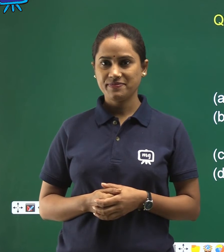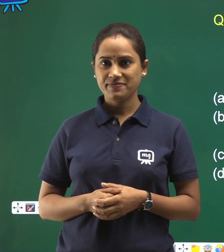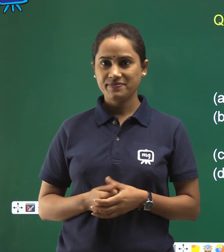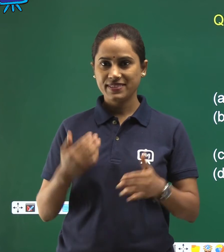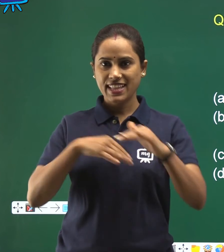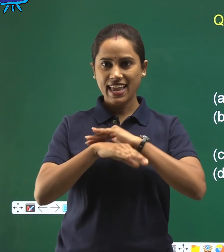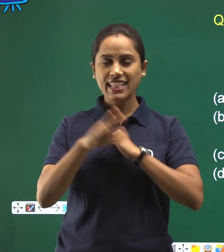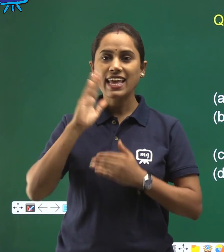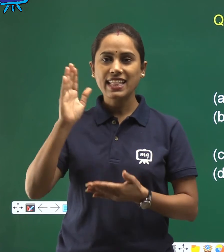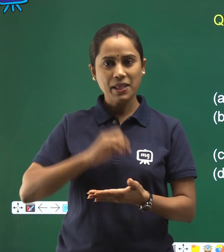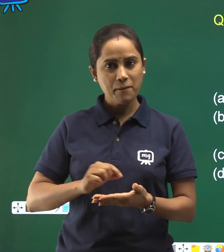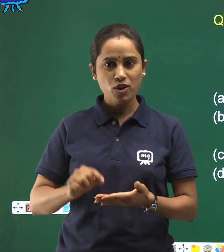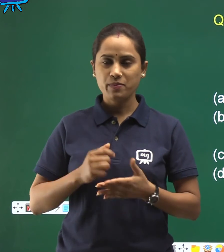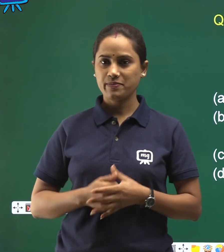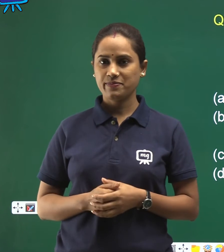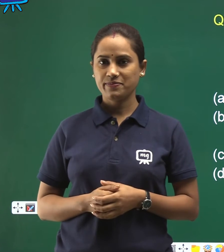in the poem?